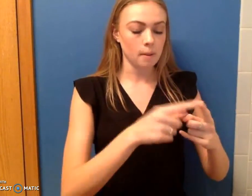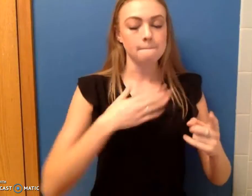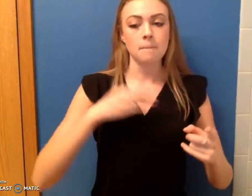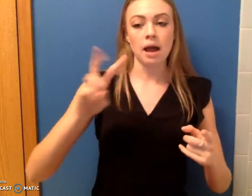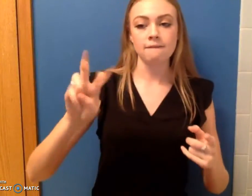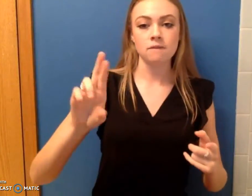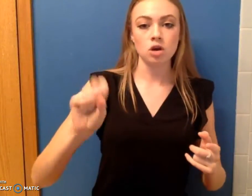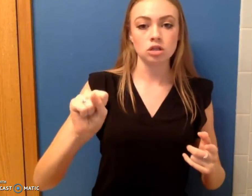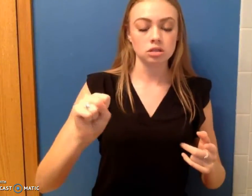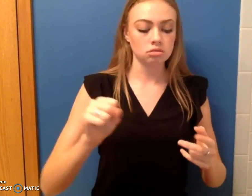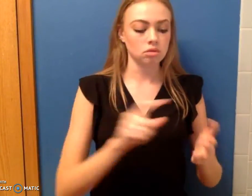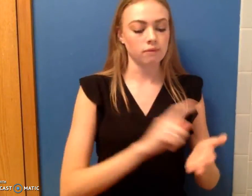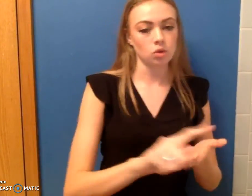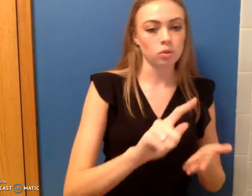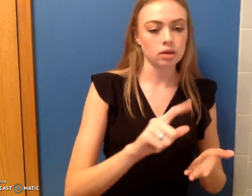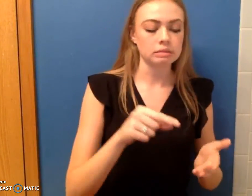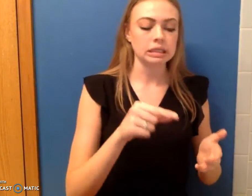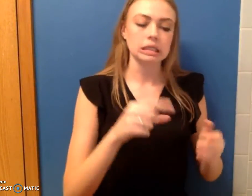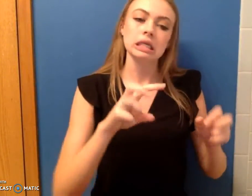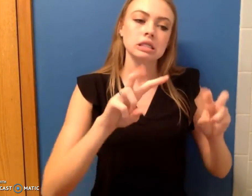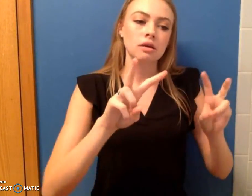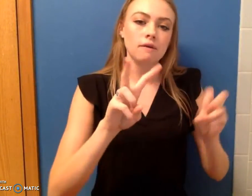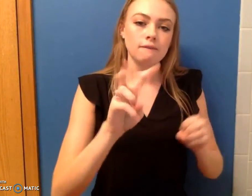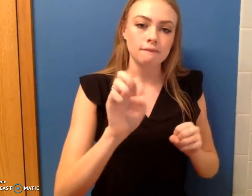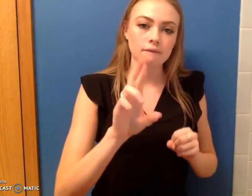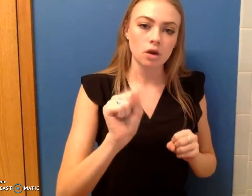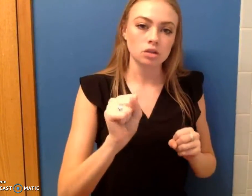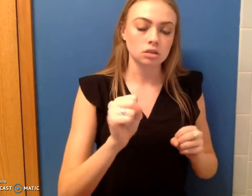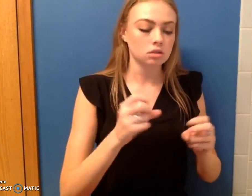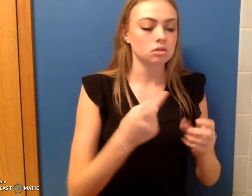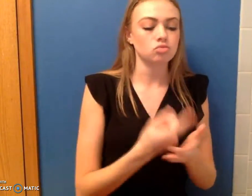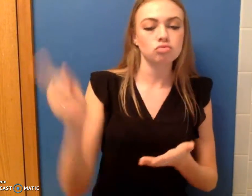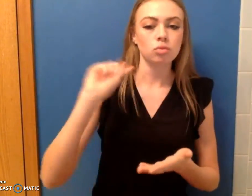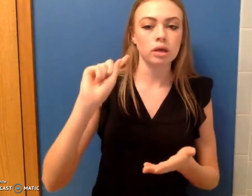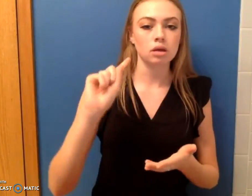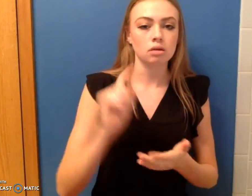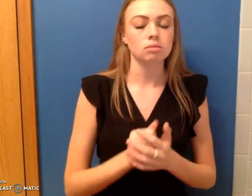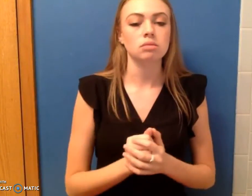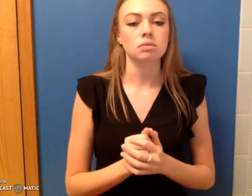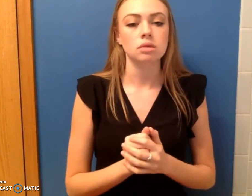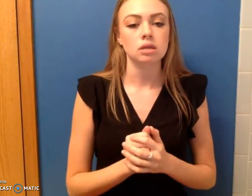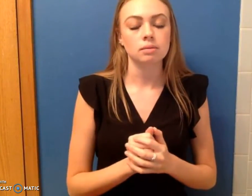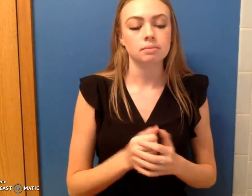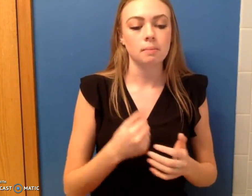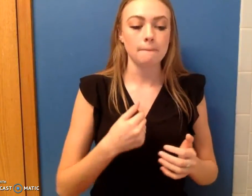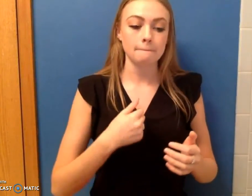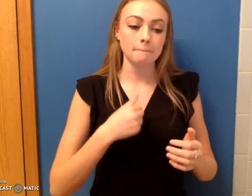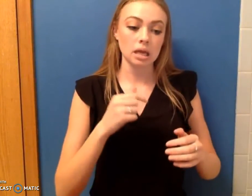But this is the one from last week. It's Proverbs 6:23. I have to do it in English, then